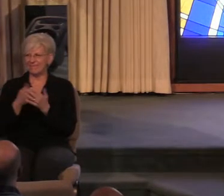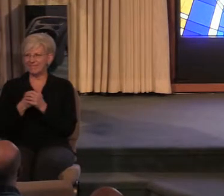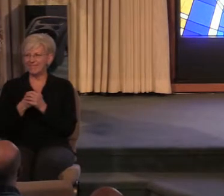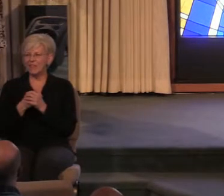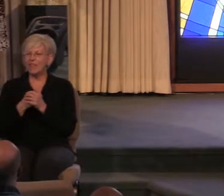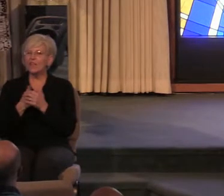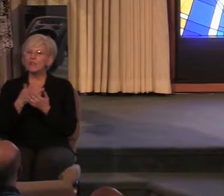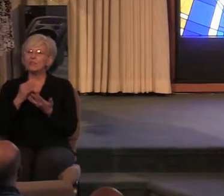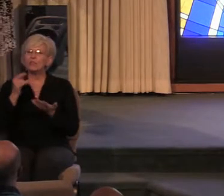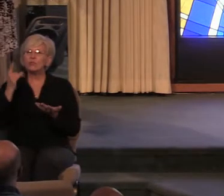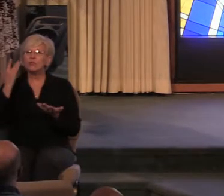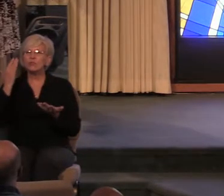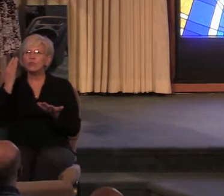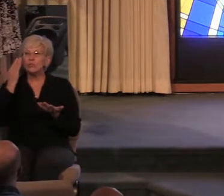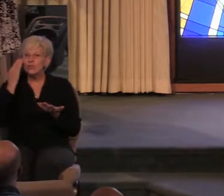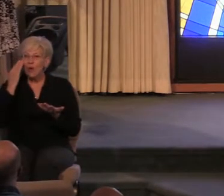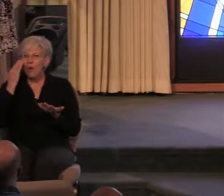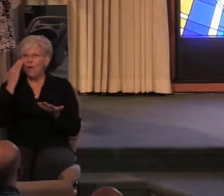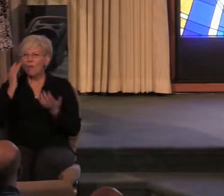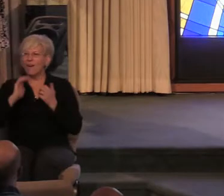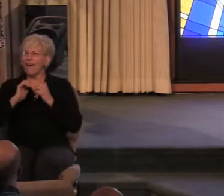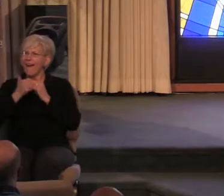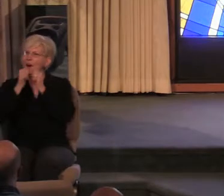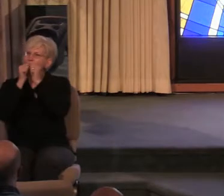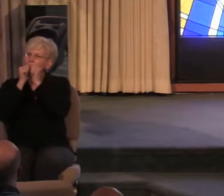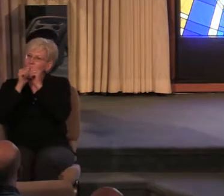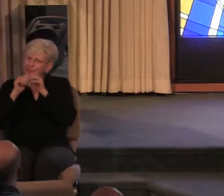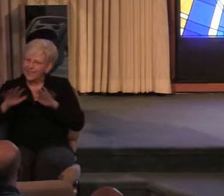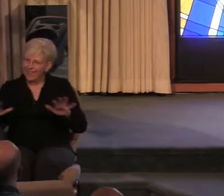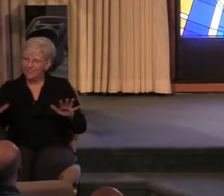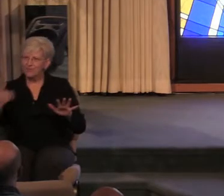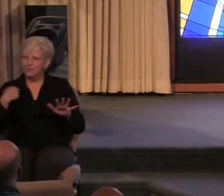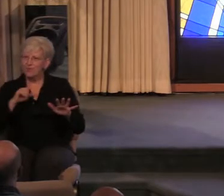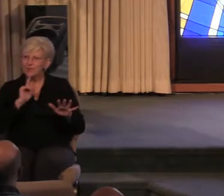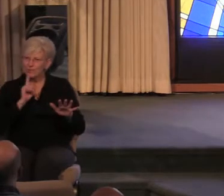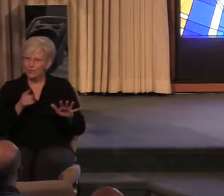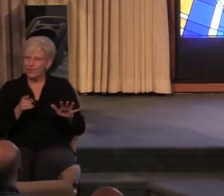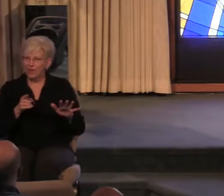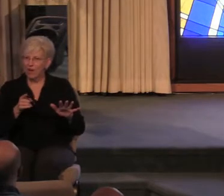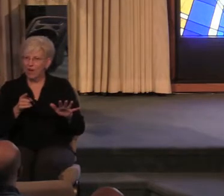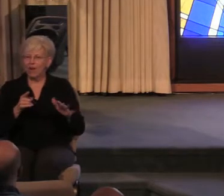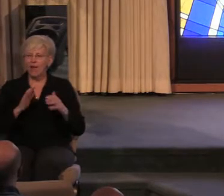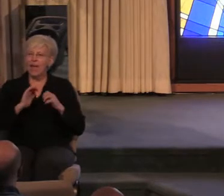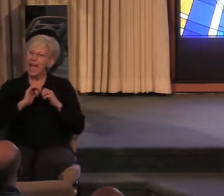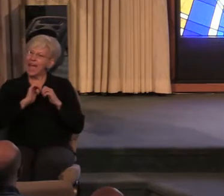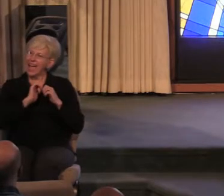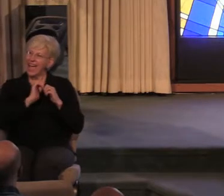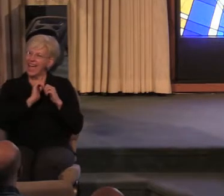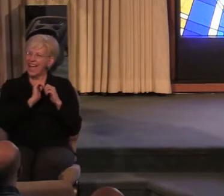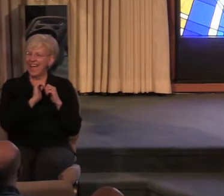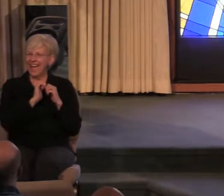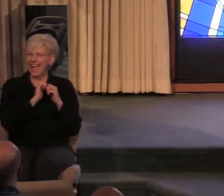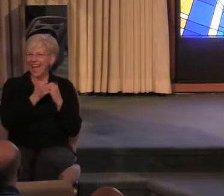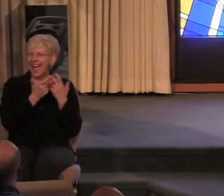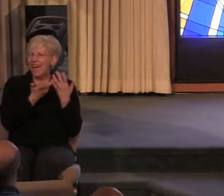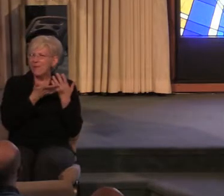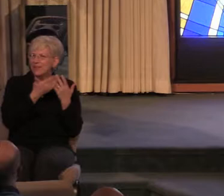to know how blessed we really are, how easy it is